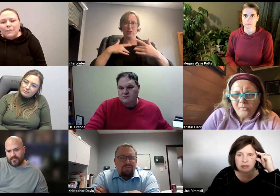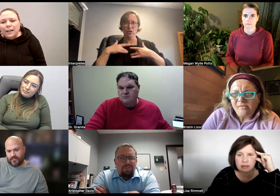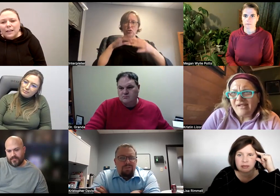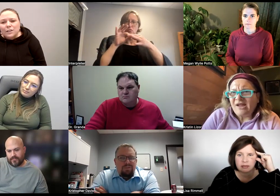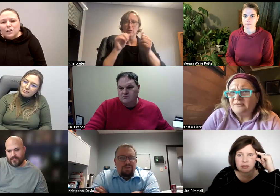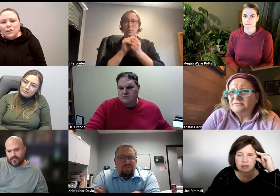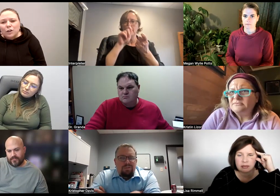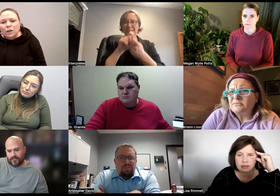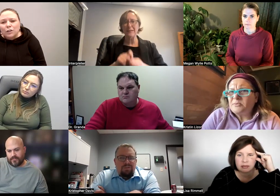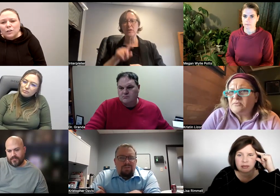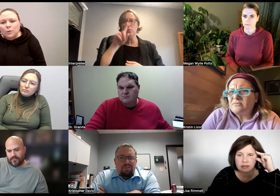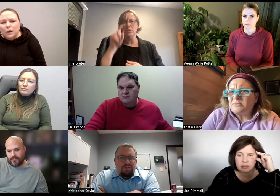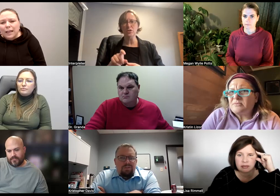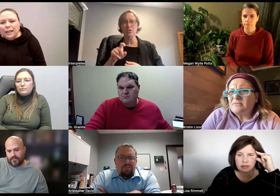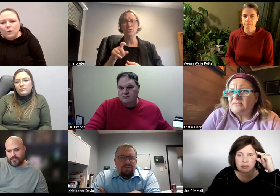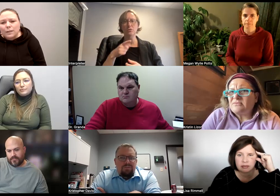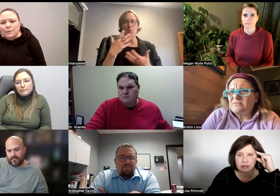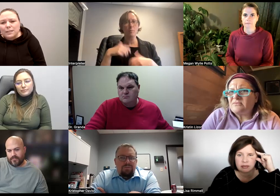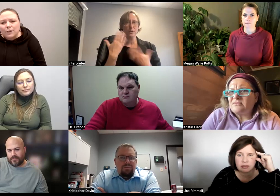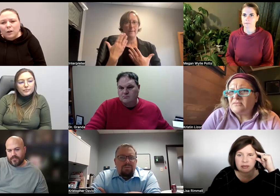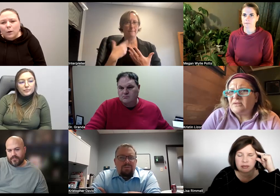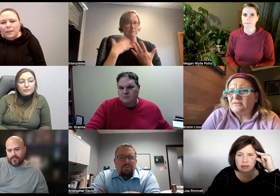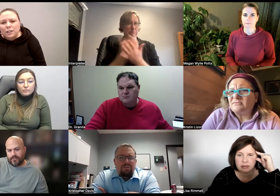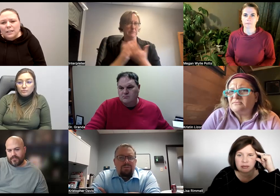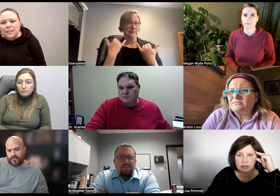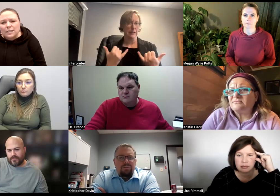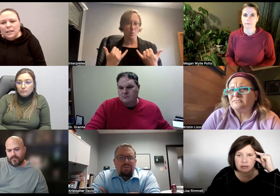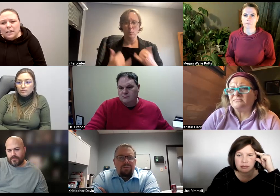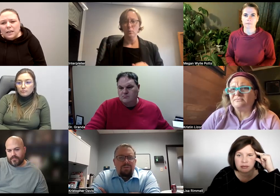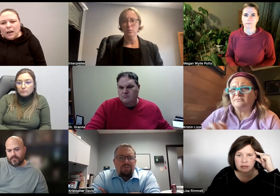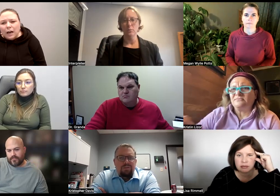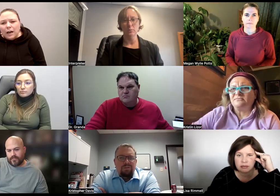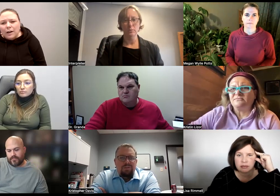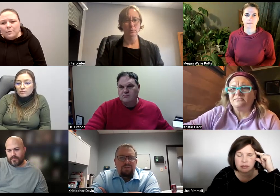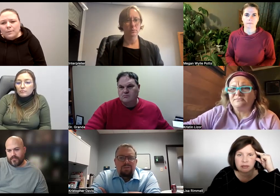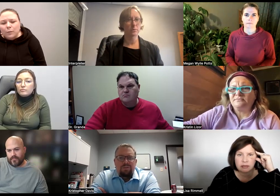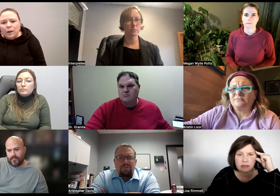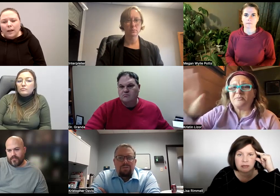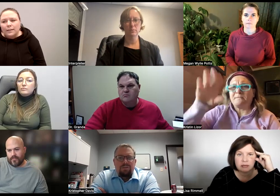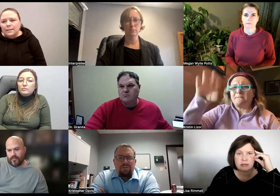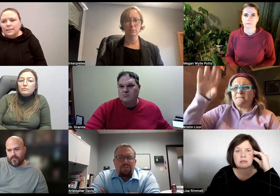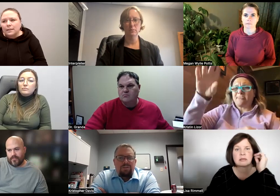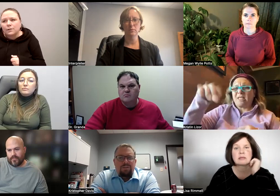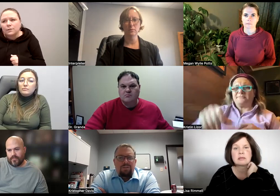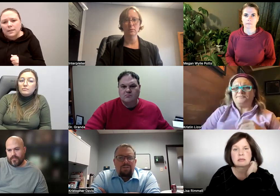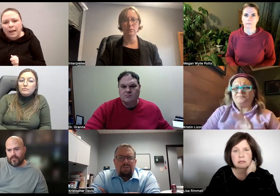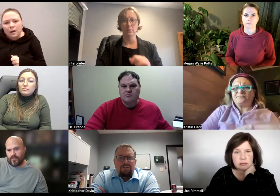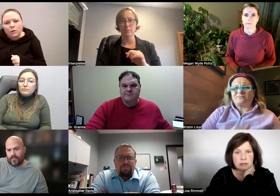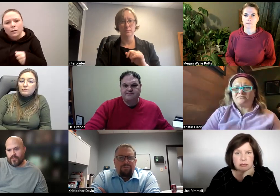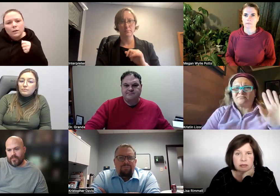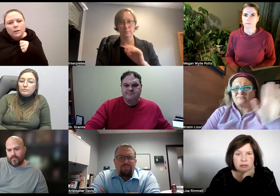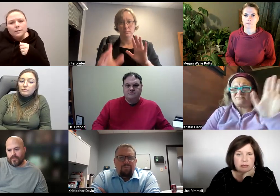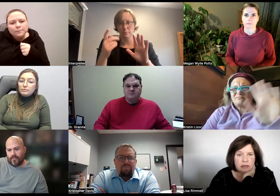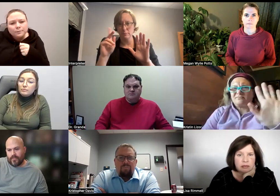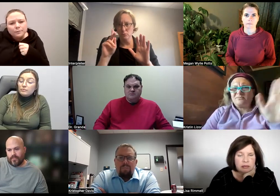do you guys have any concerns related with specific questions? We can go ahead and discuss those